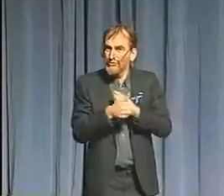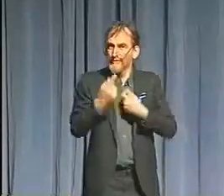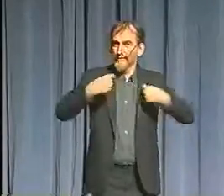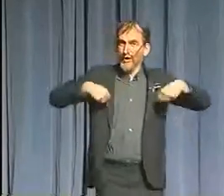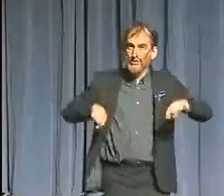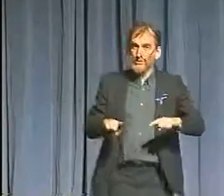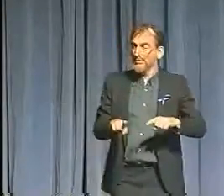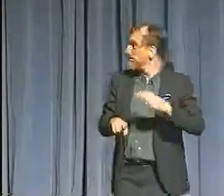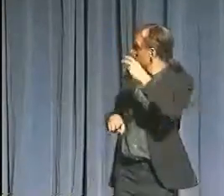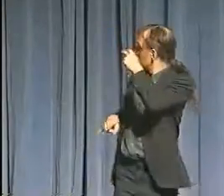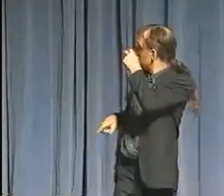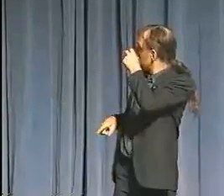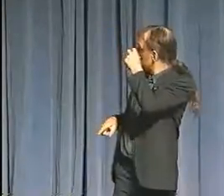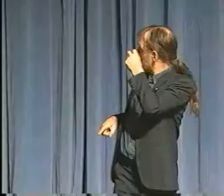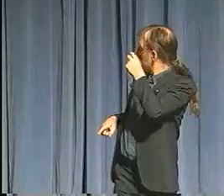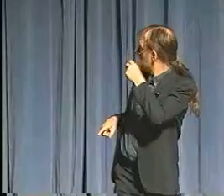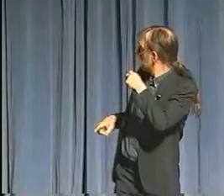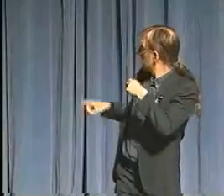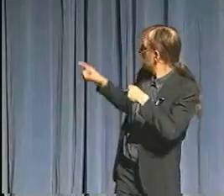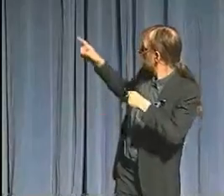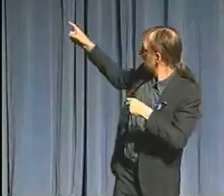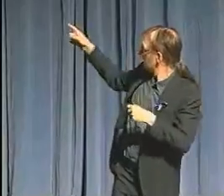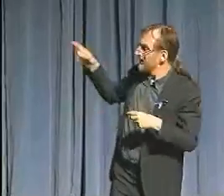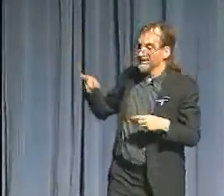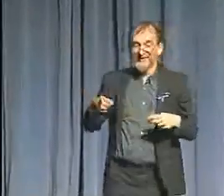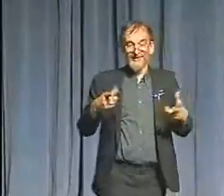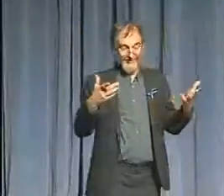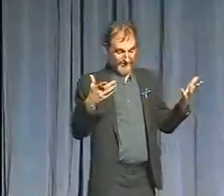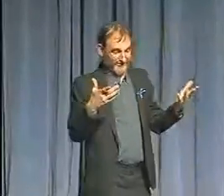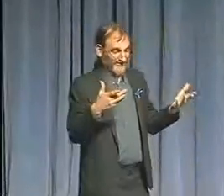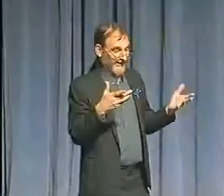majority sees that kind of work as a threat.